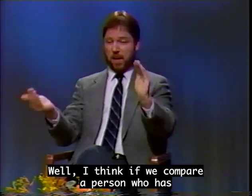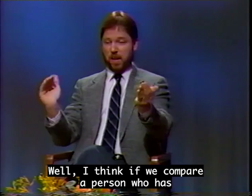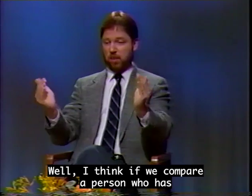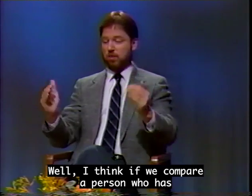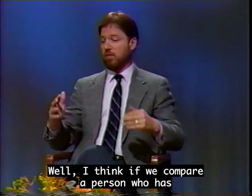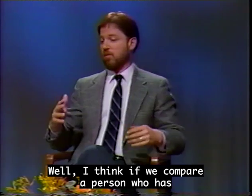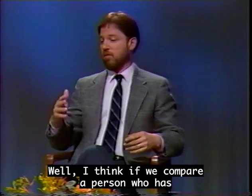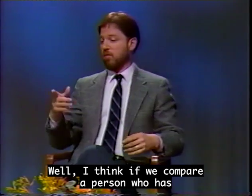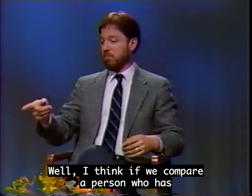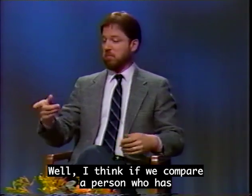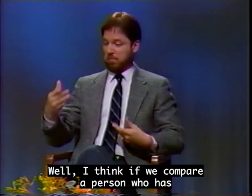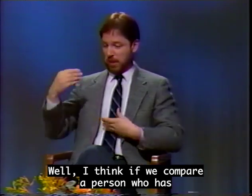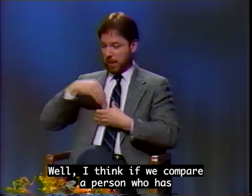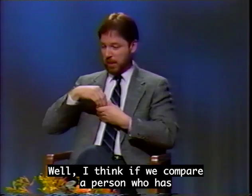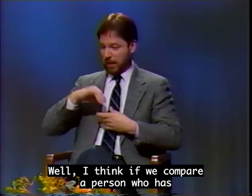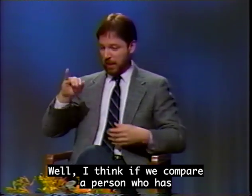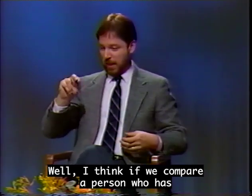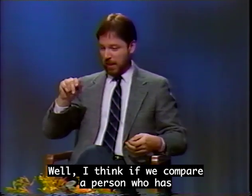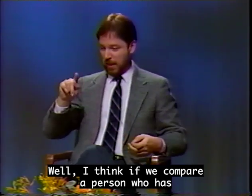Well, I think if we compare